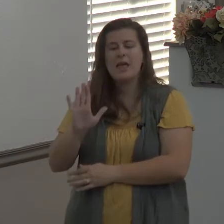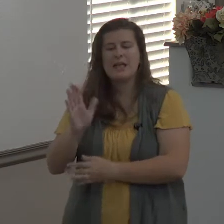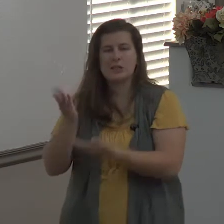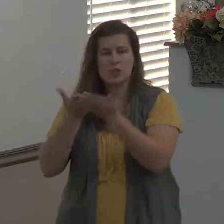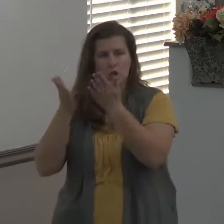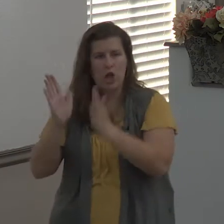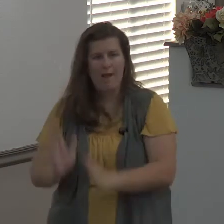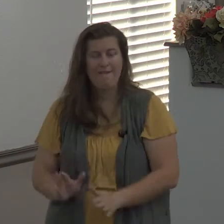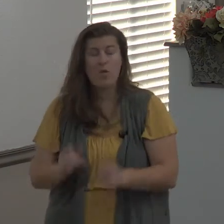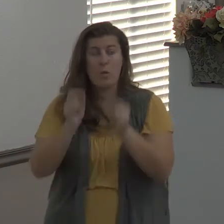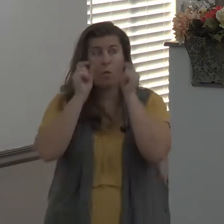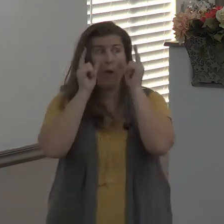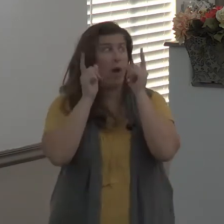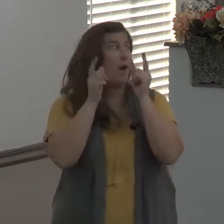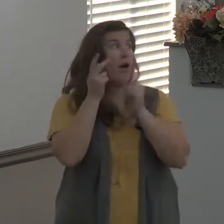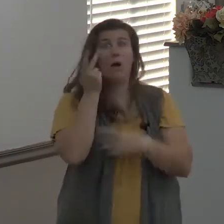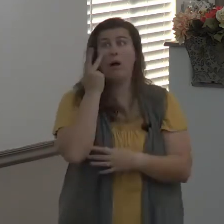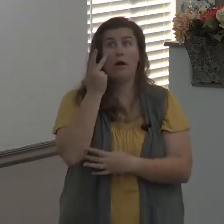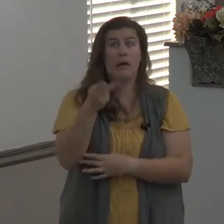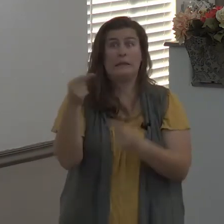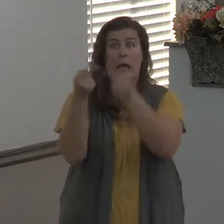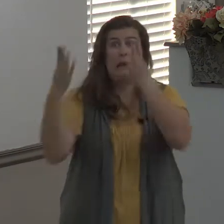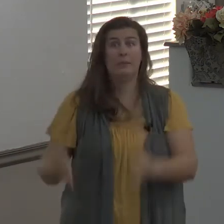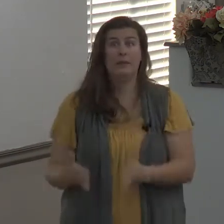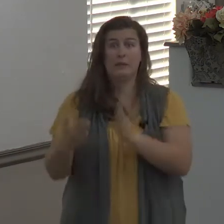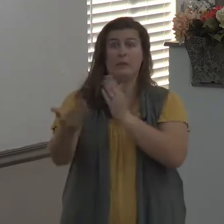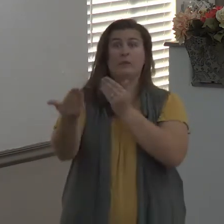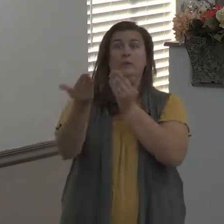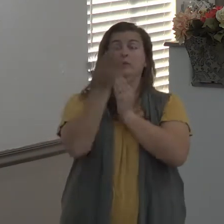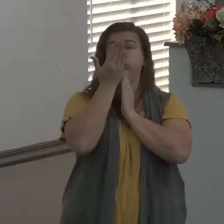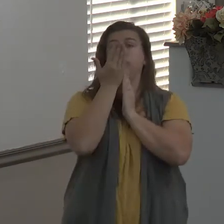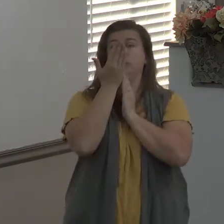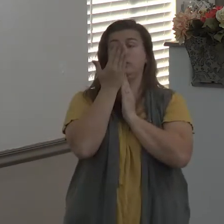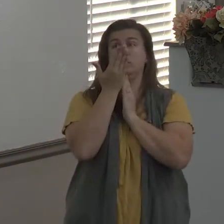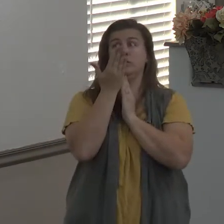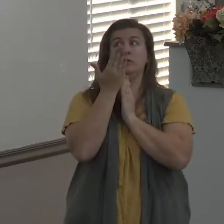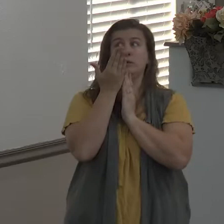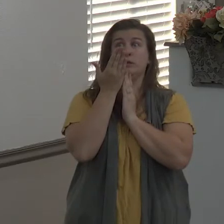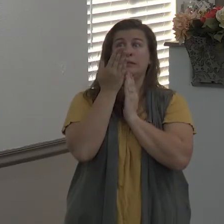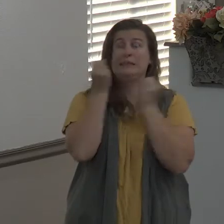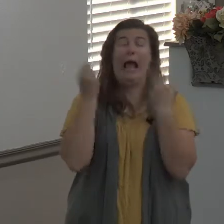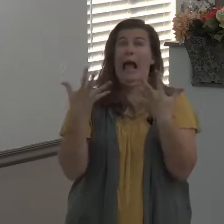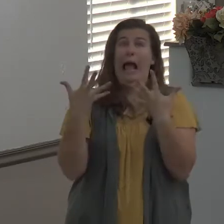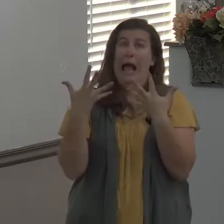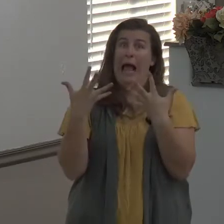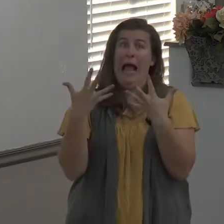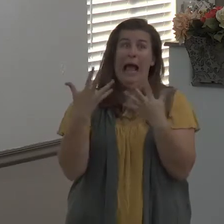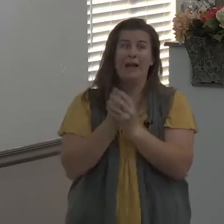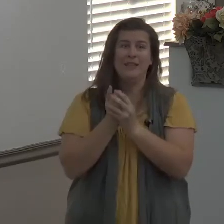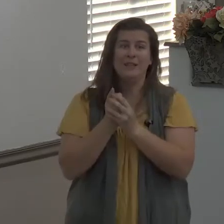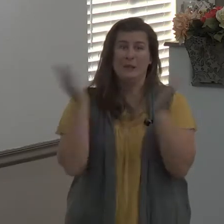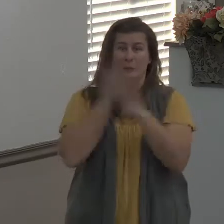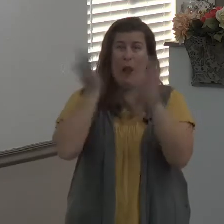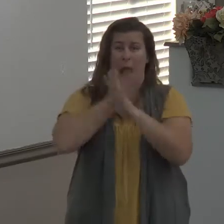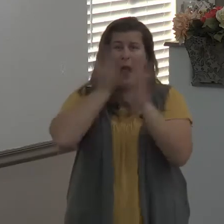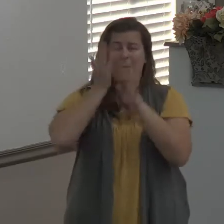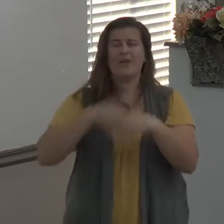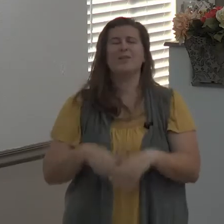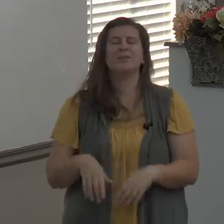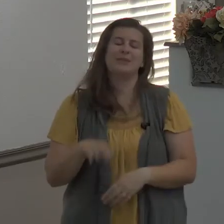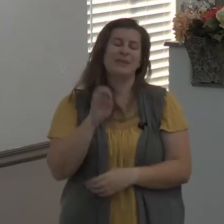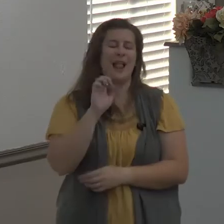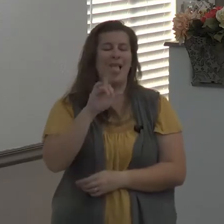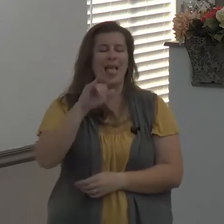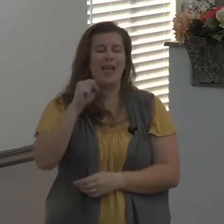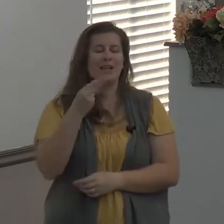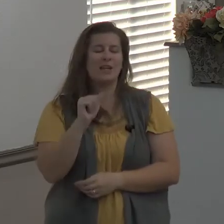city, and the next day, Elisha's servant Gehazi wakes up and he sees the enemy at on the front door. And